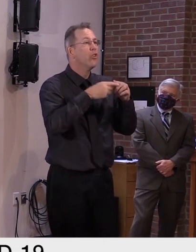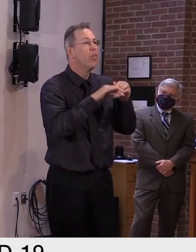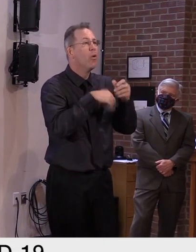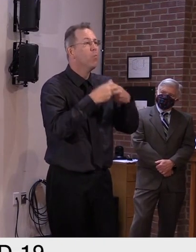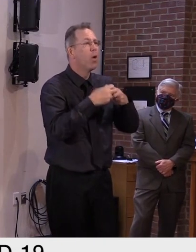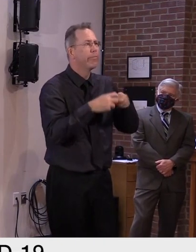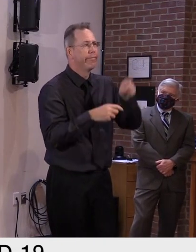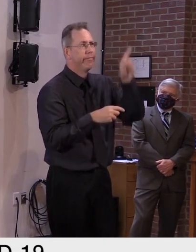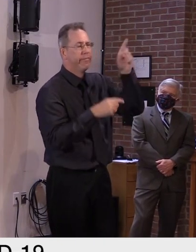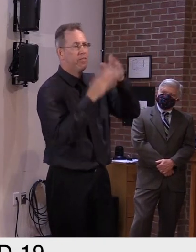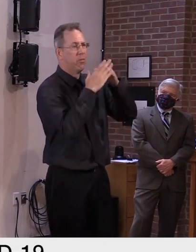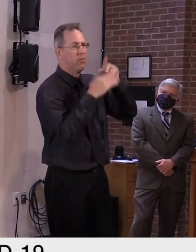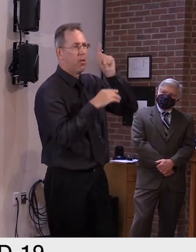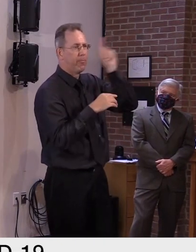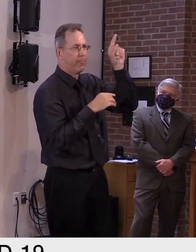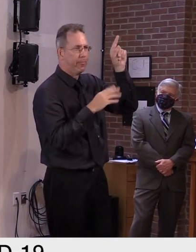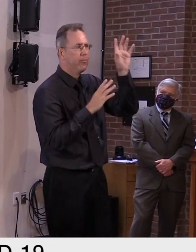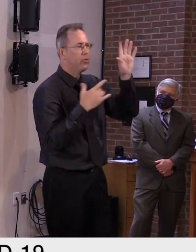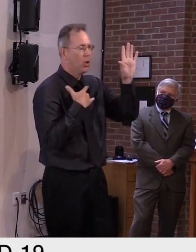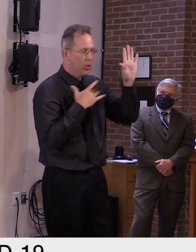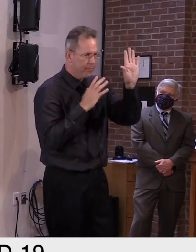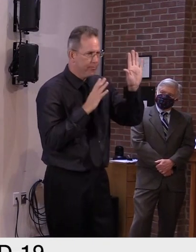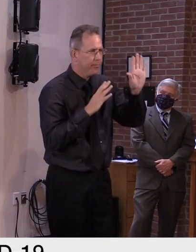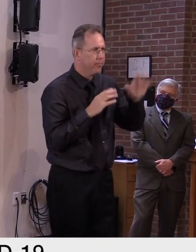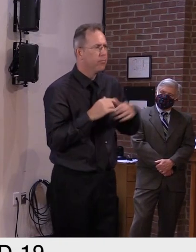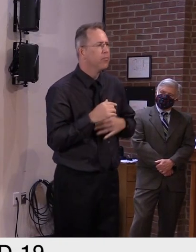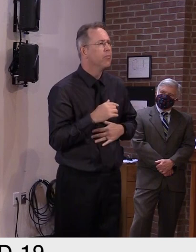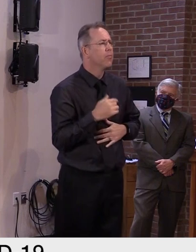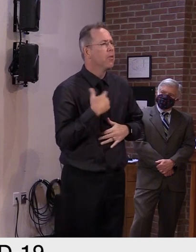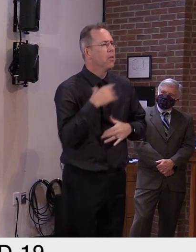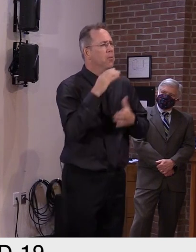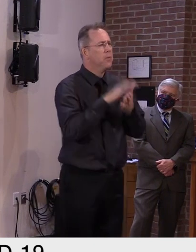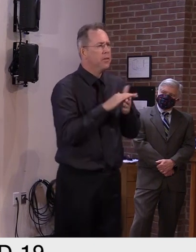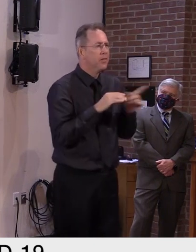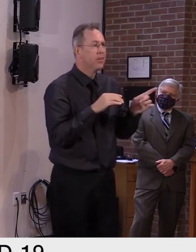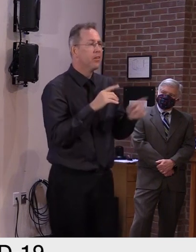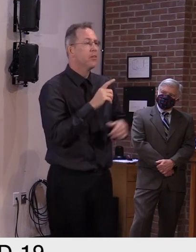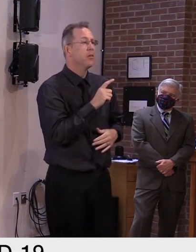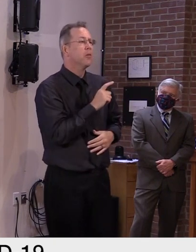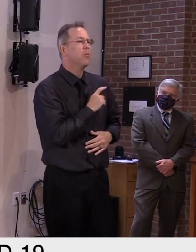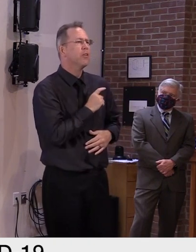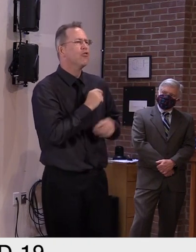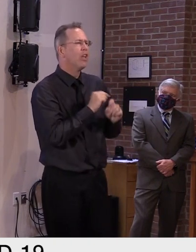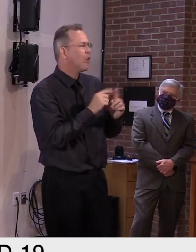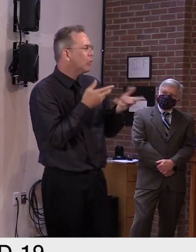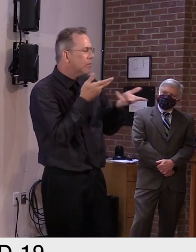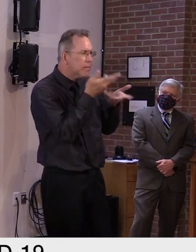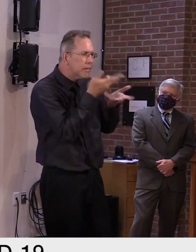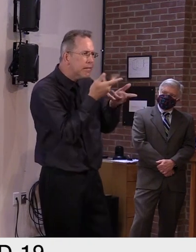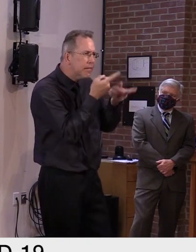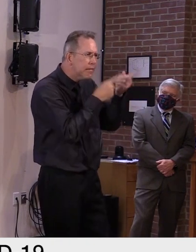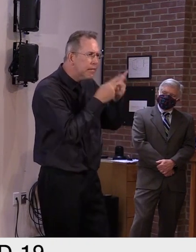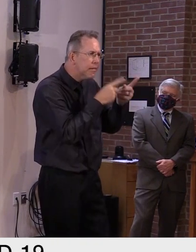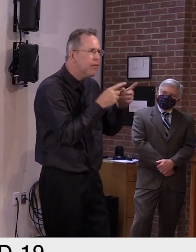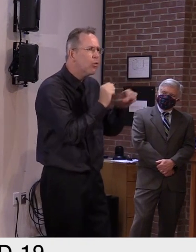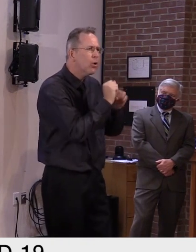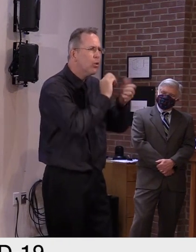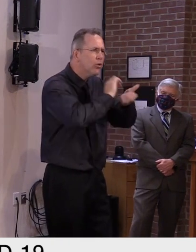along, you know, law enforcement tries to work together. While some of these complaints first came